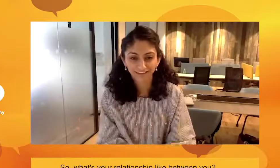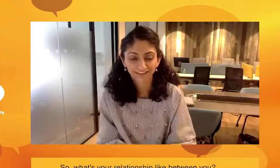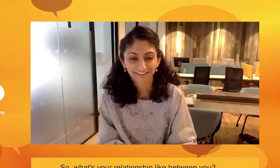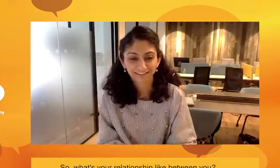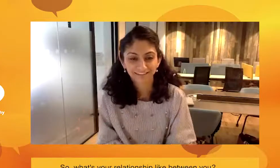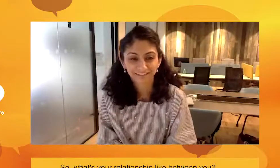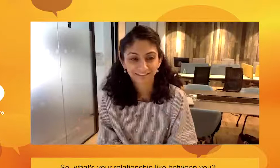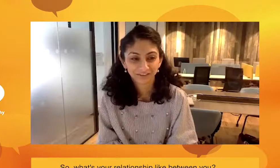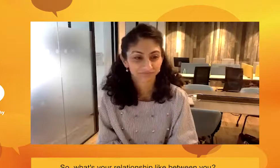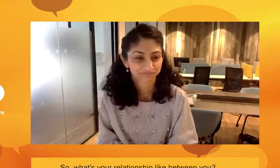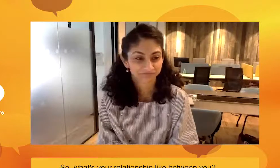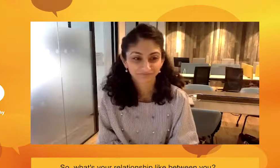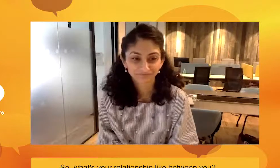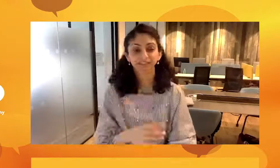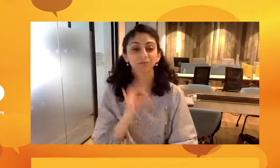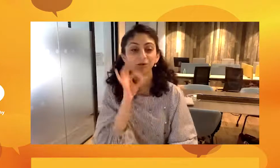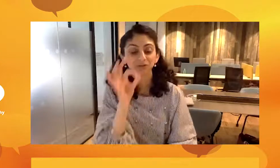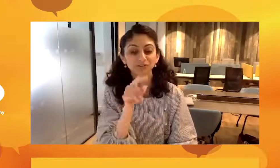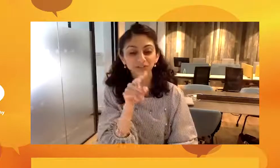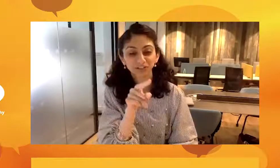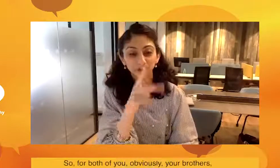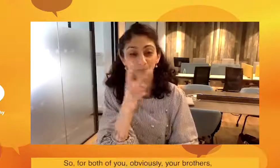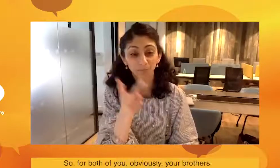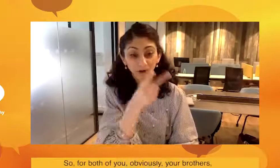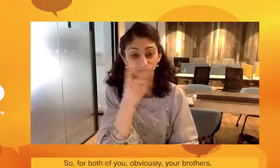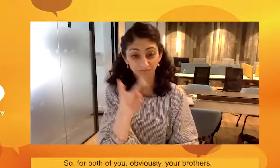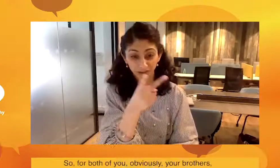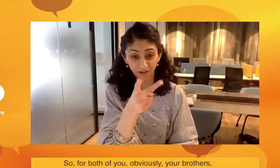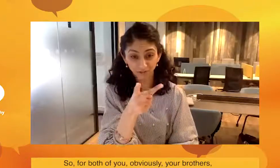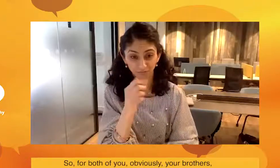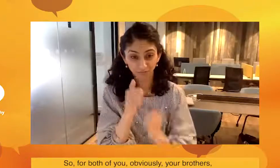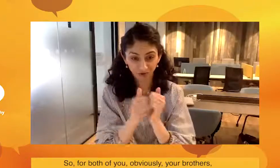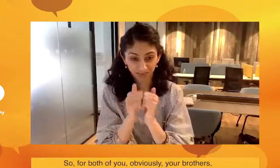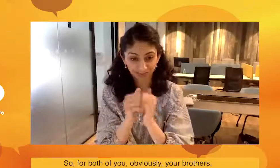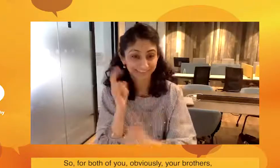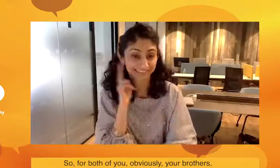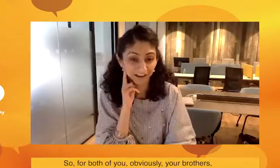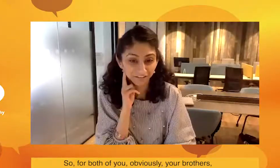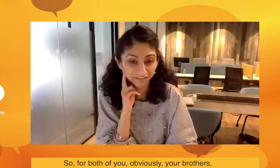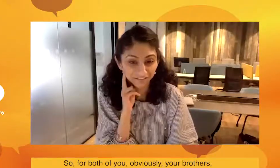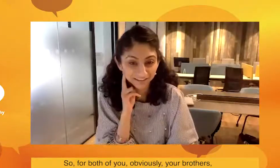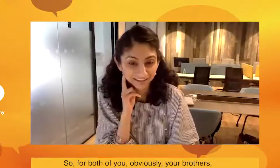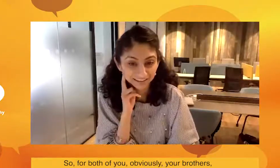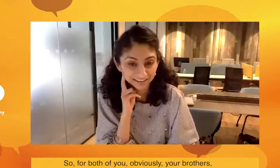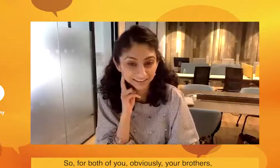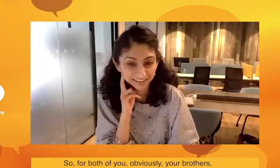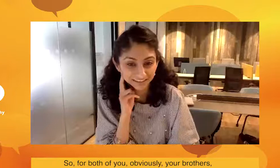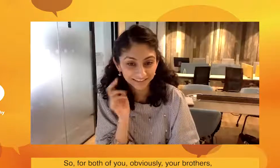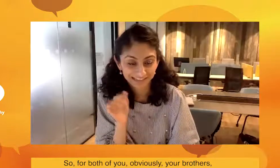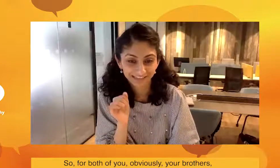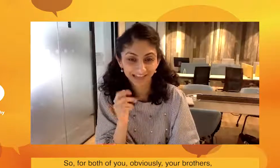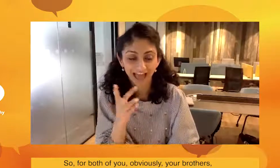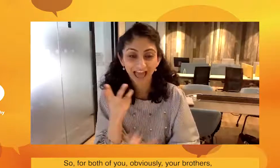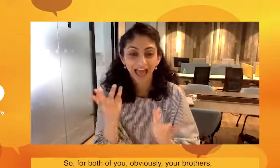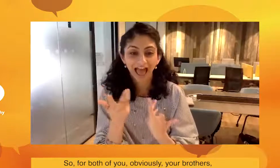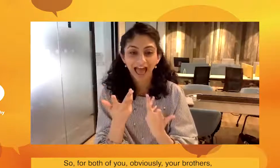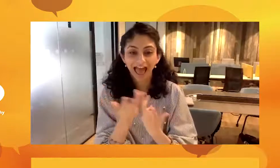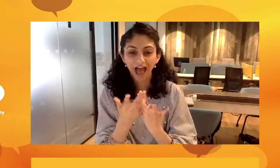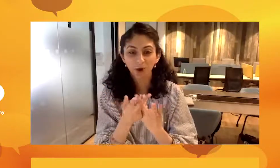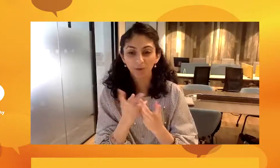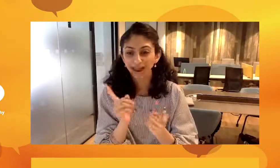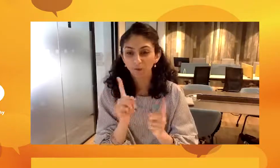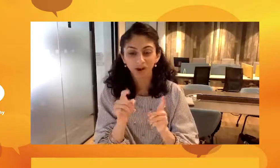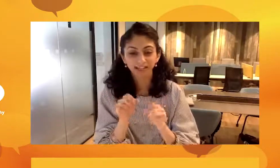So what's your relationship like between you? So for both of you, obviously you're brothers, you're both deaf.